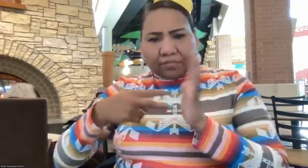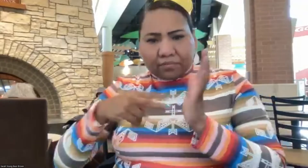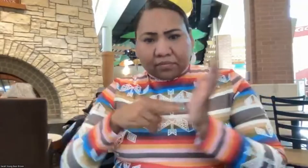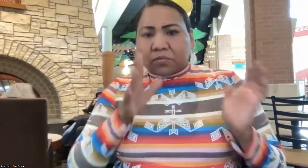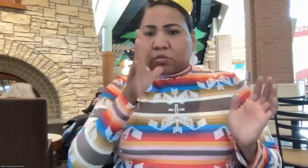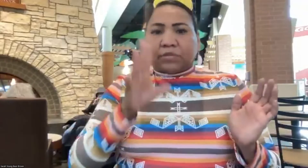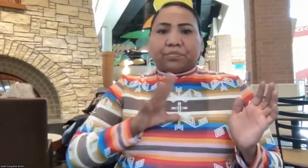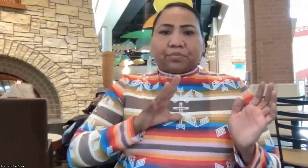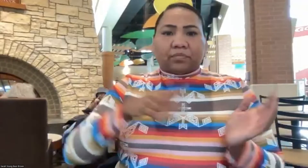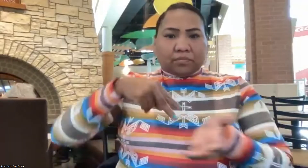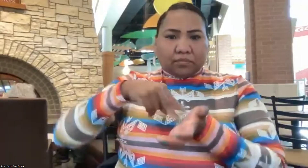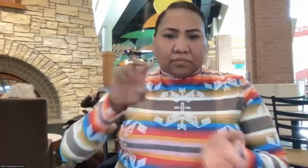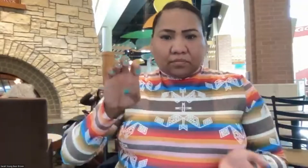Tikamikwa, which means